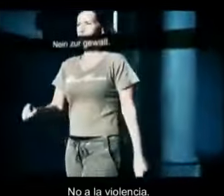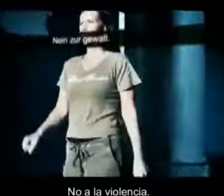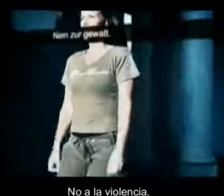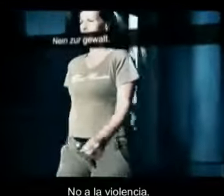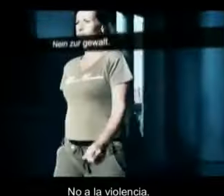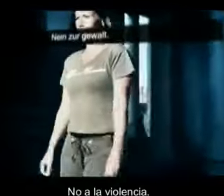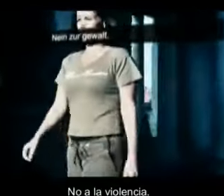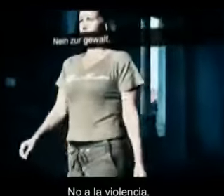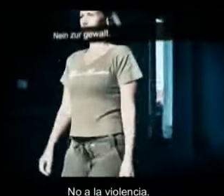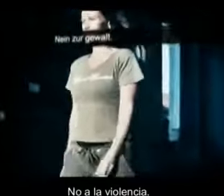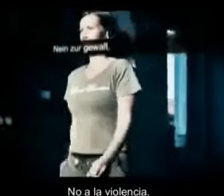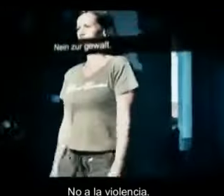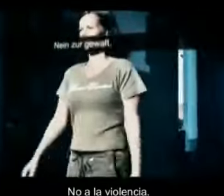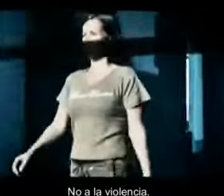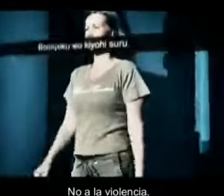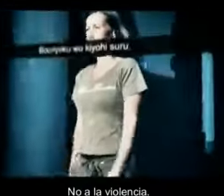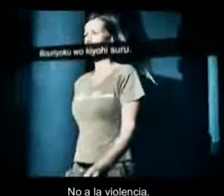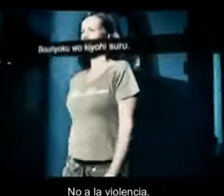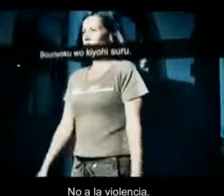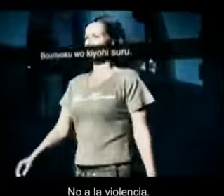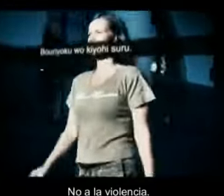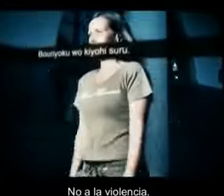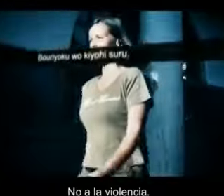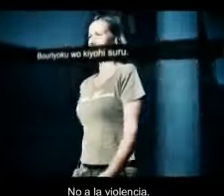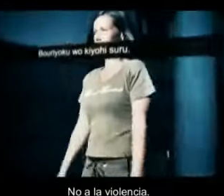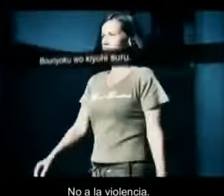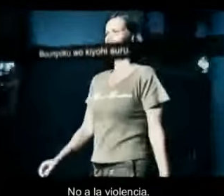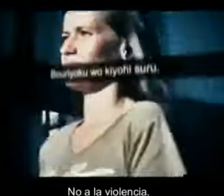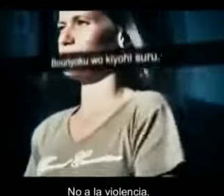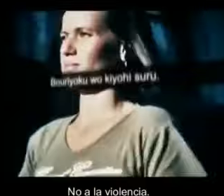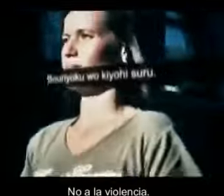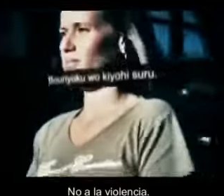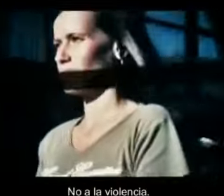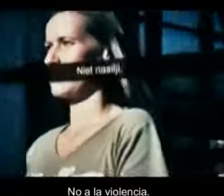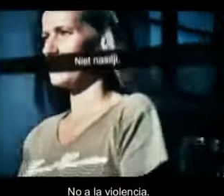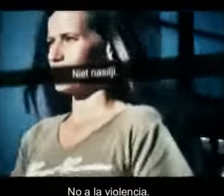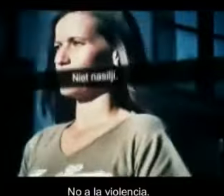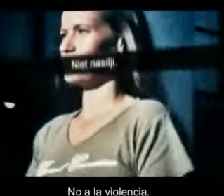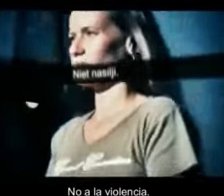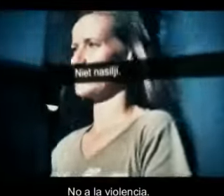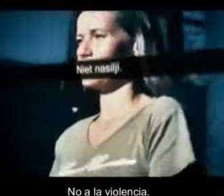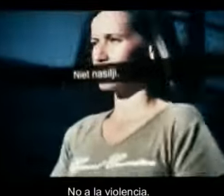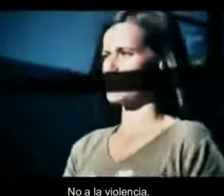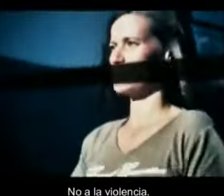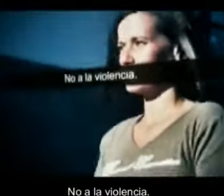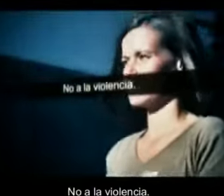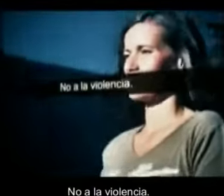Nein zur Gewalt! Buryoku o Kyohisuru! Ne nasilie! No a